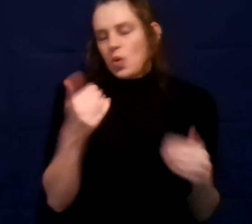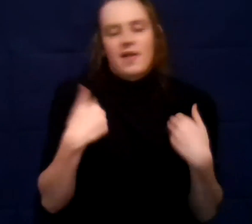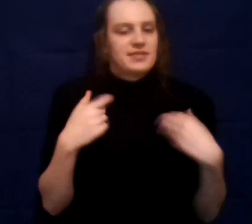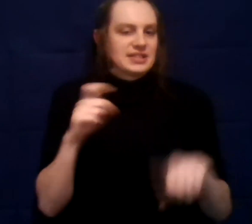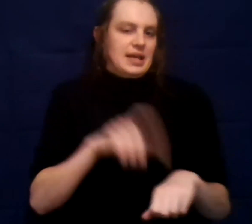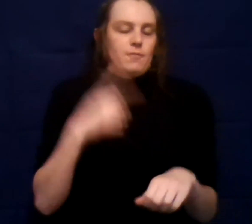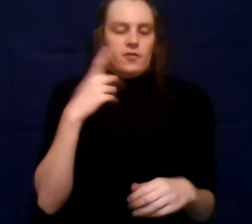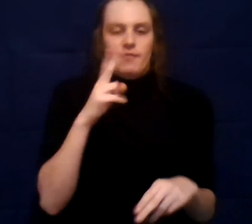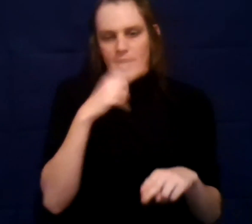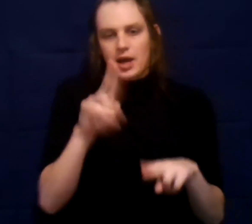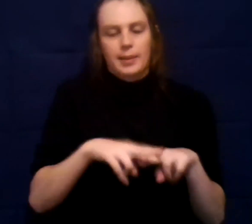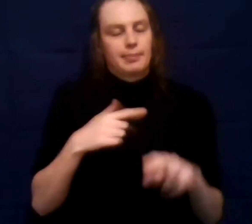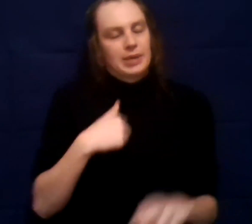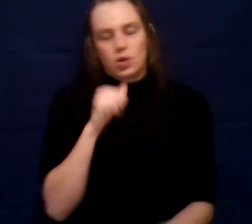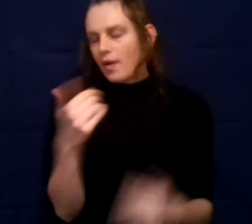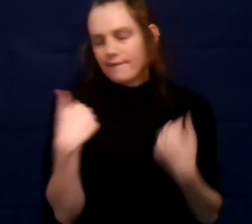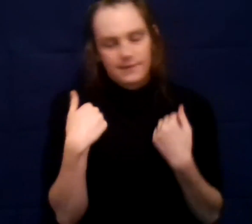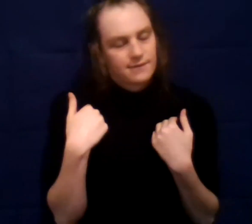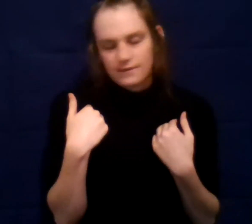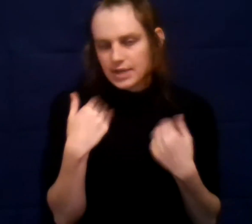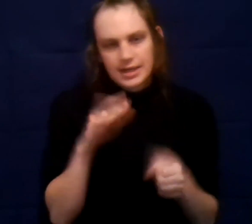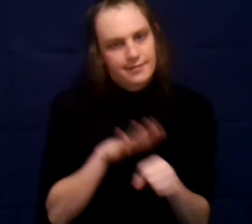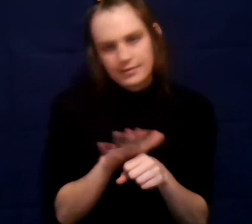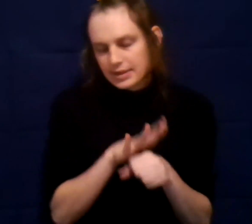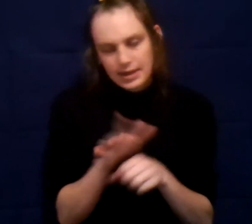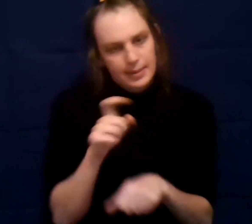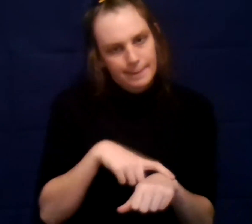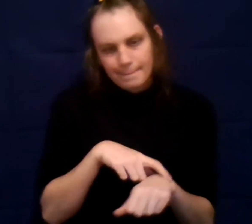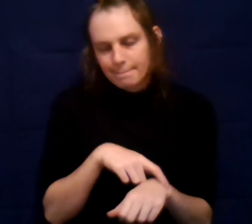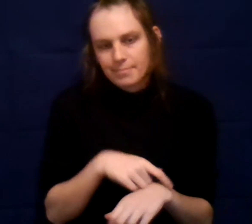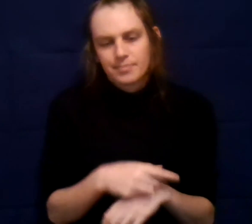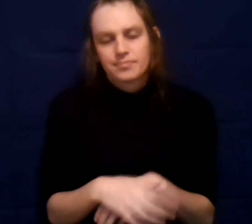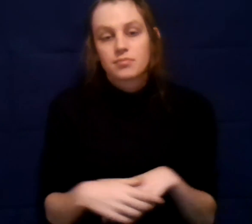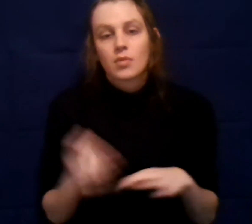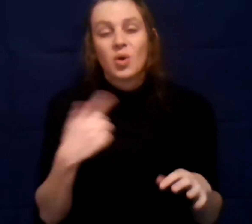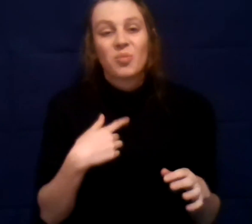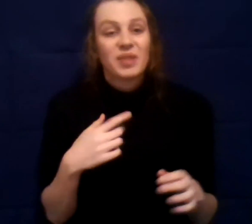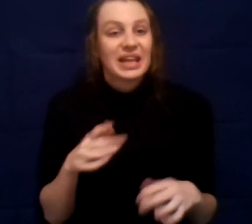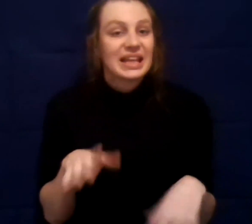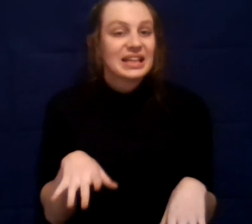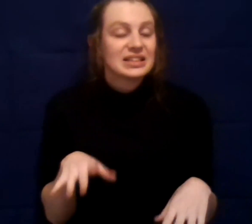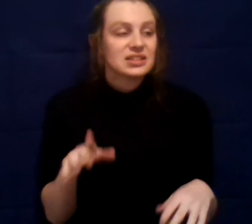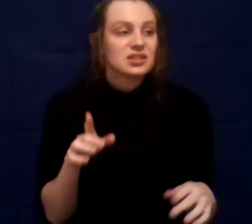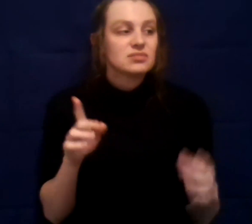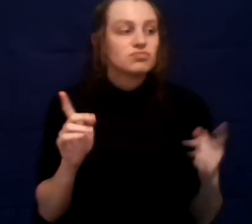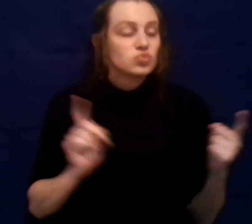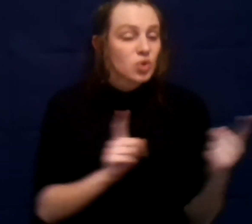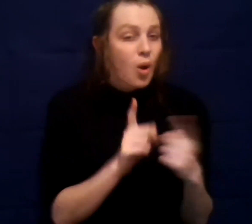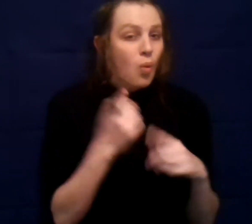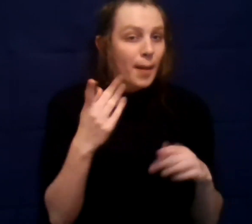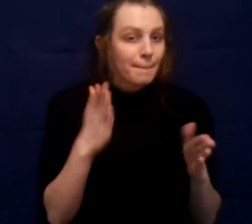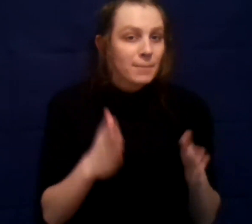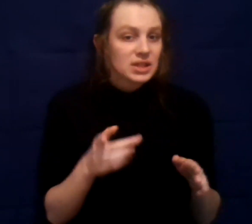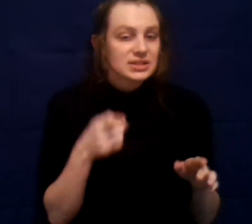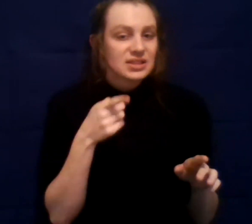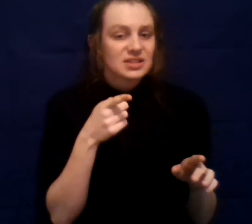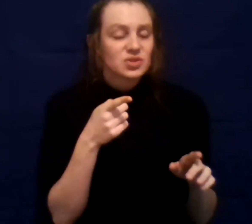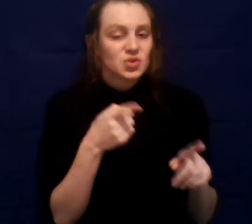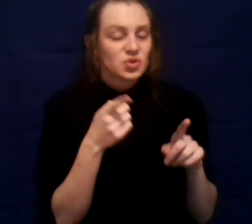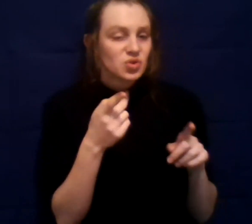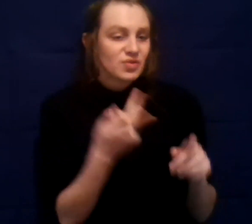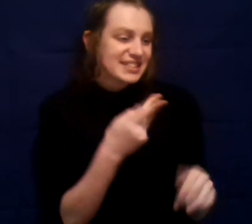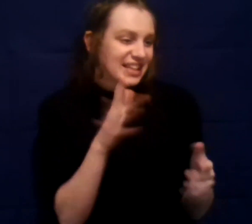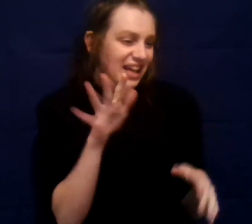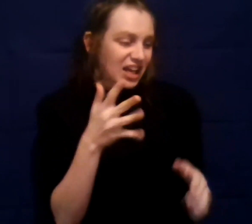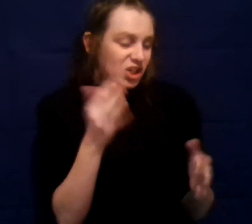go and I clung to one person that I kind of knew. And then like